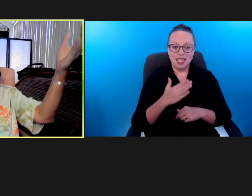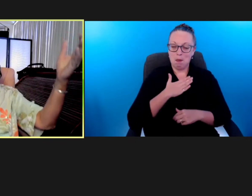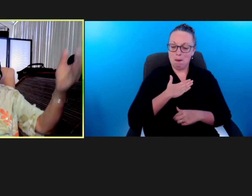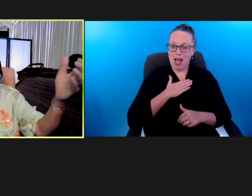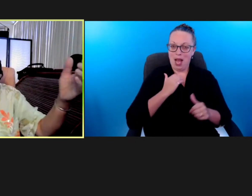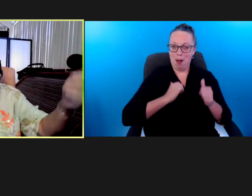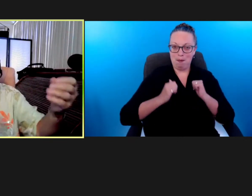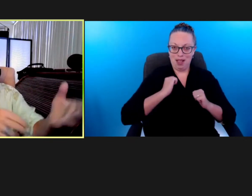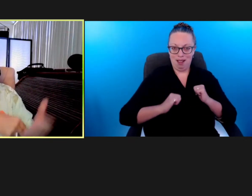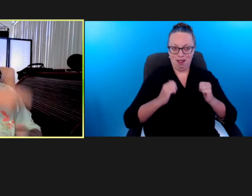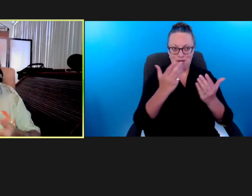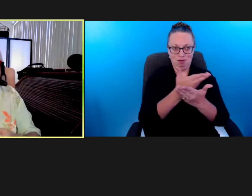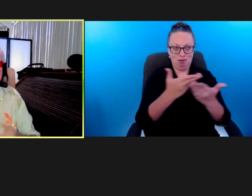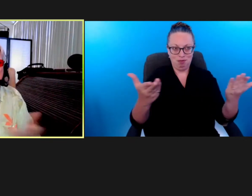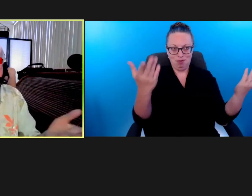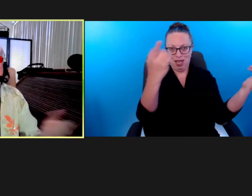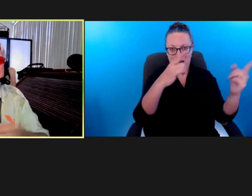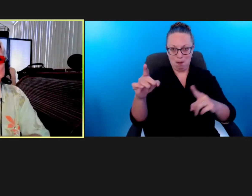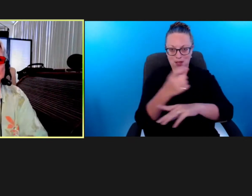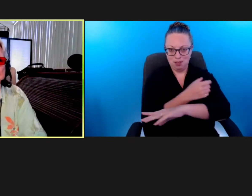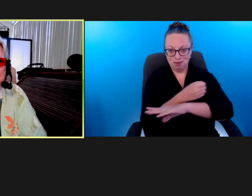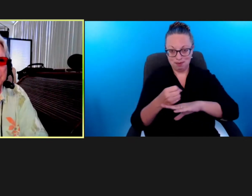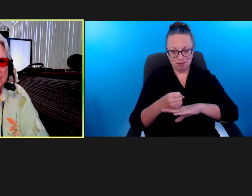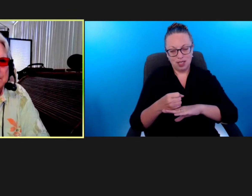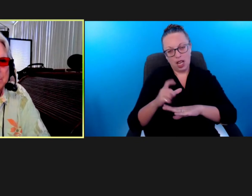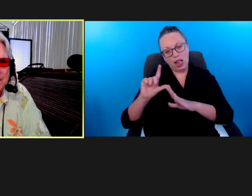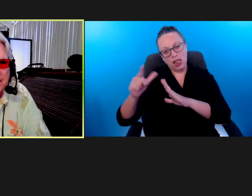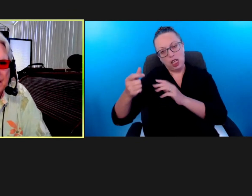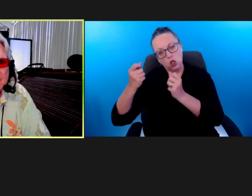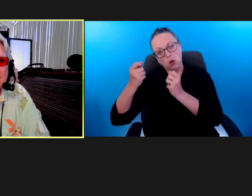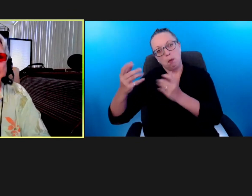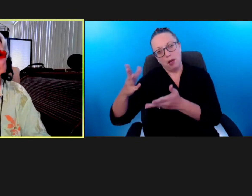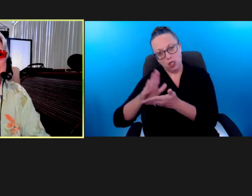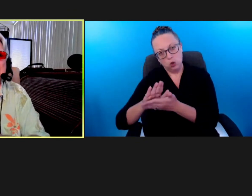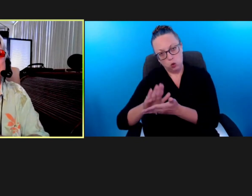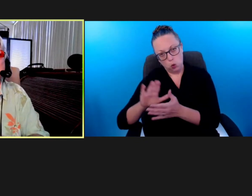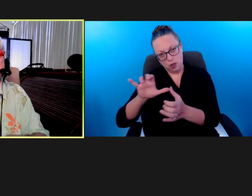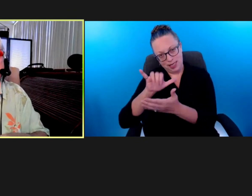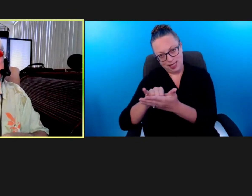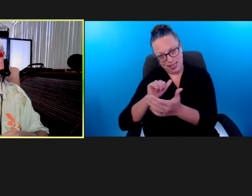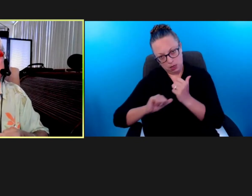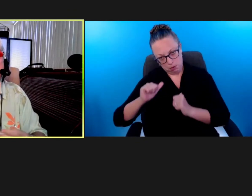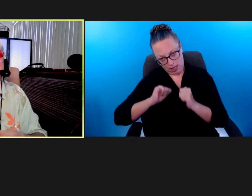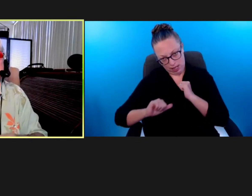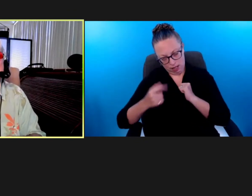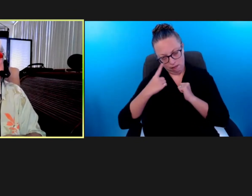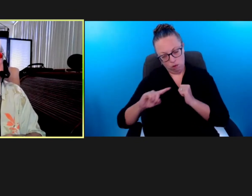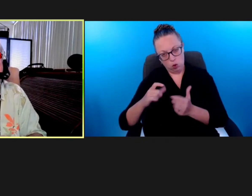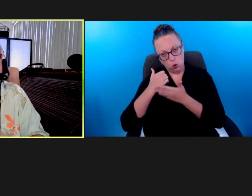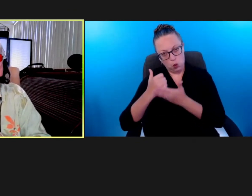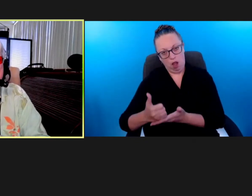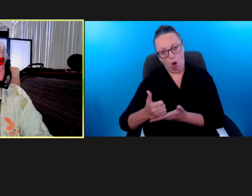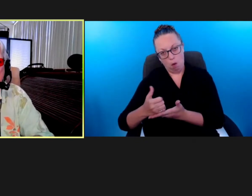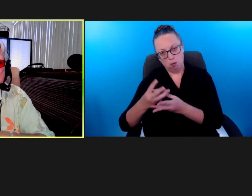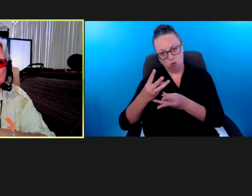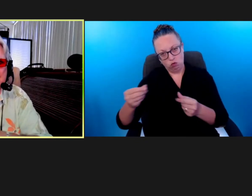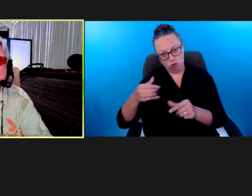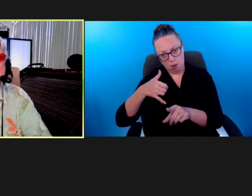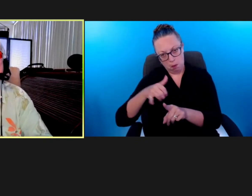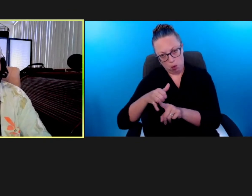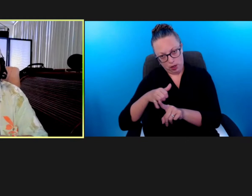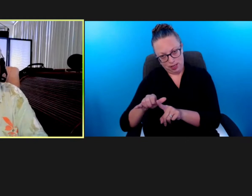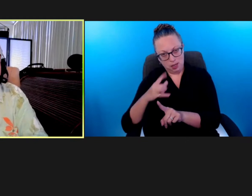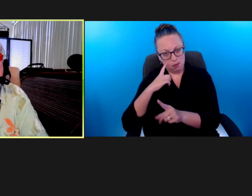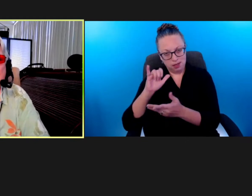on and it was later put on by many schools to overcome bullying and the exclusion, ridicule, and violence, which is all too